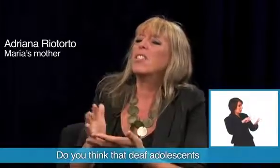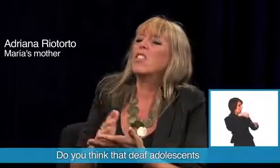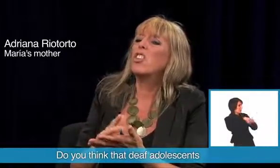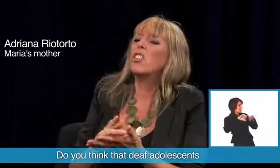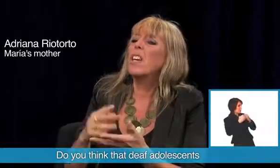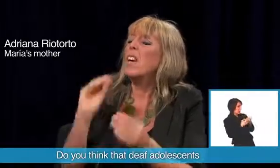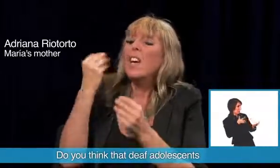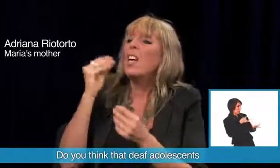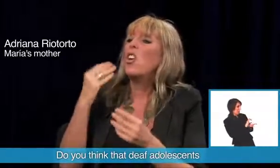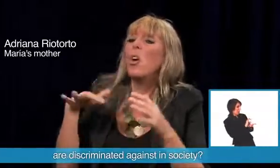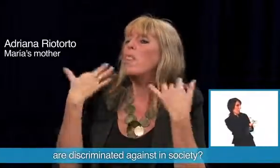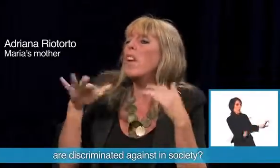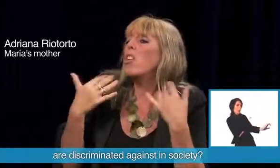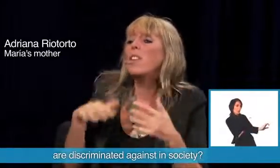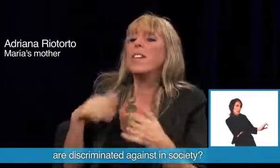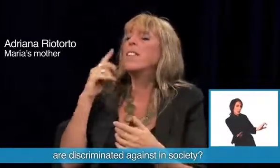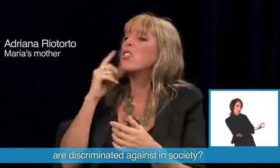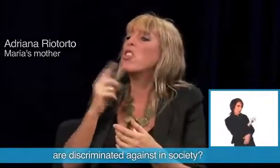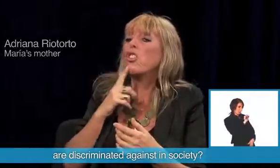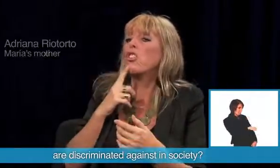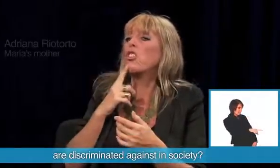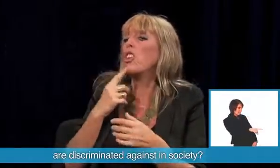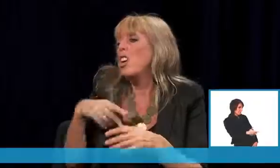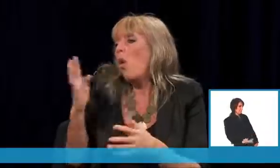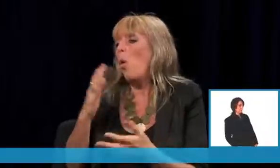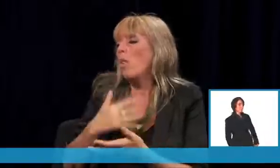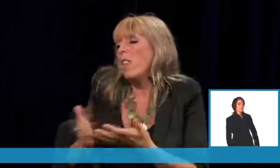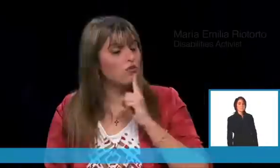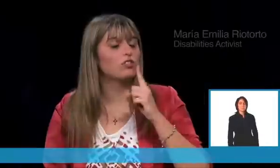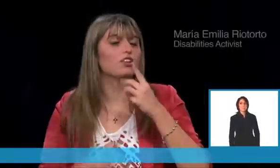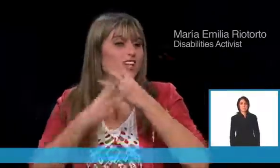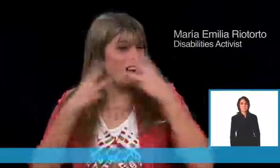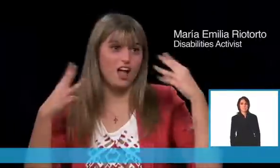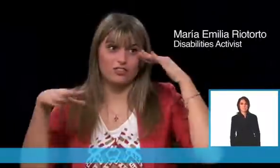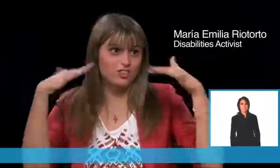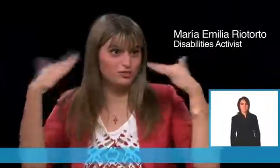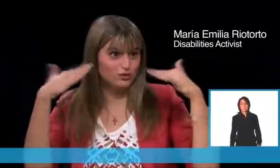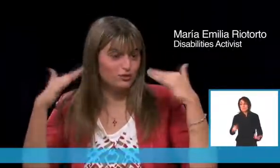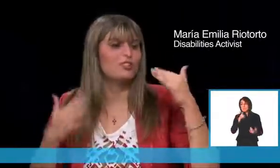Do you think that deaf adolescents are discriminated against in society?